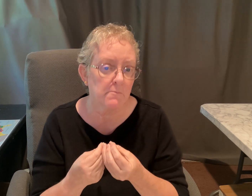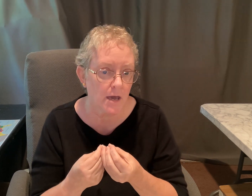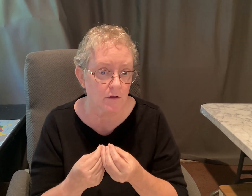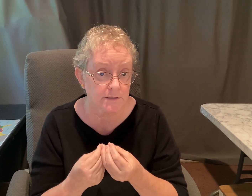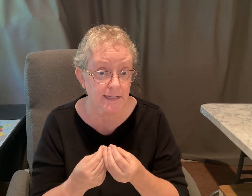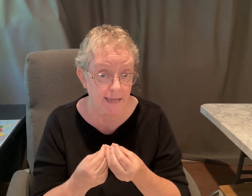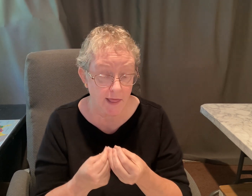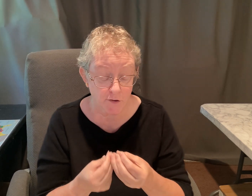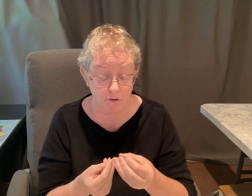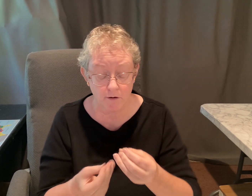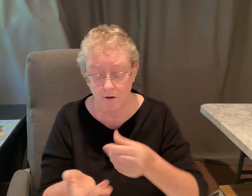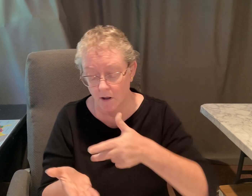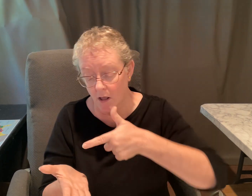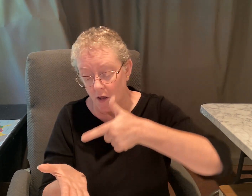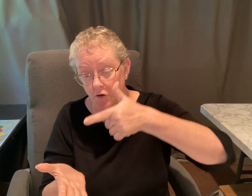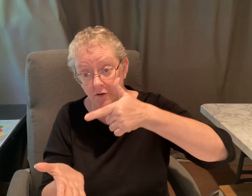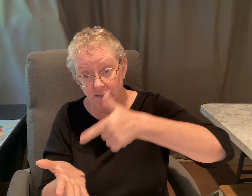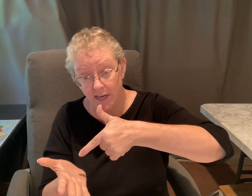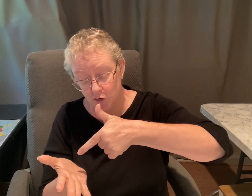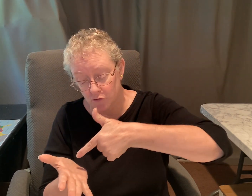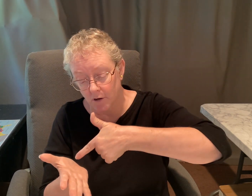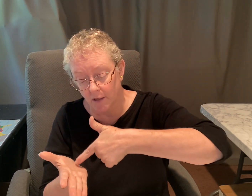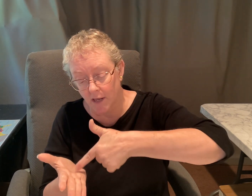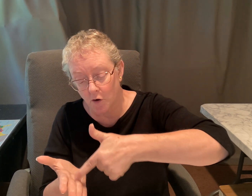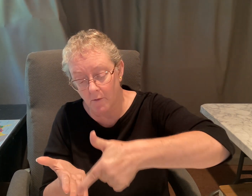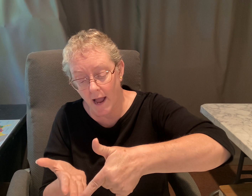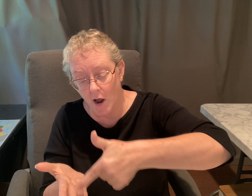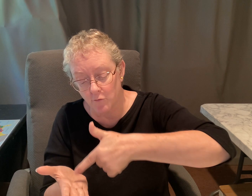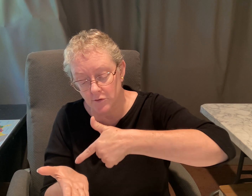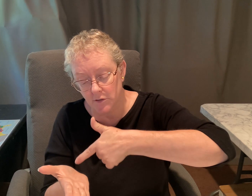metal together. You're going to take your drill and go out.